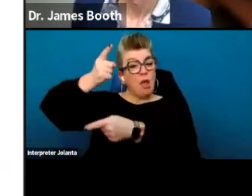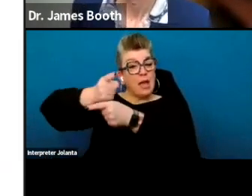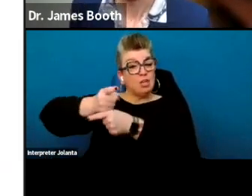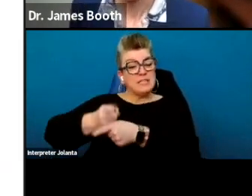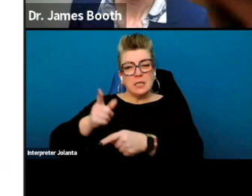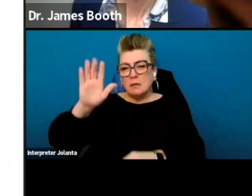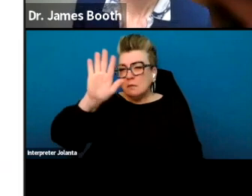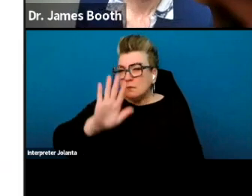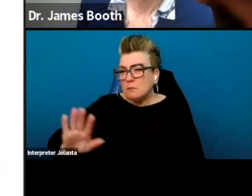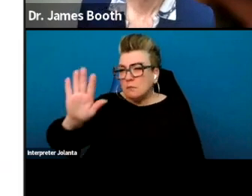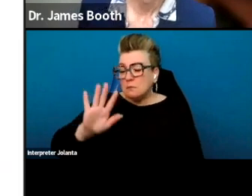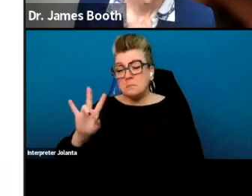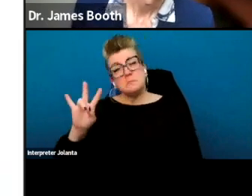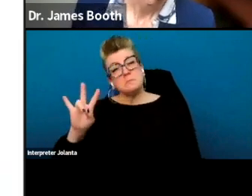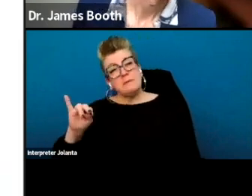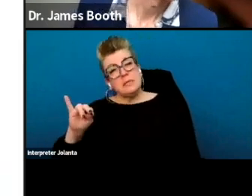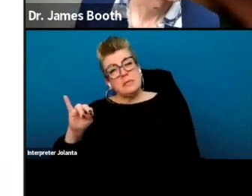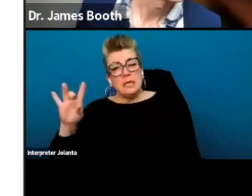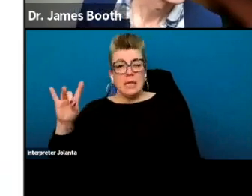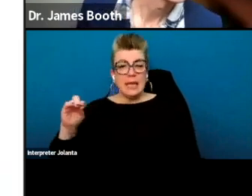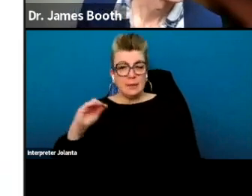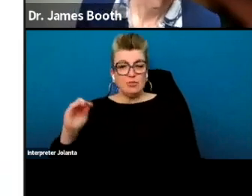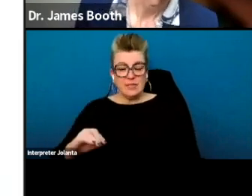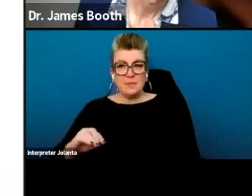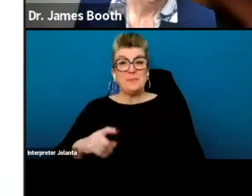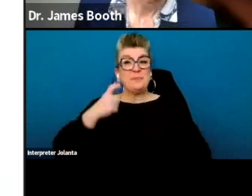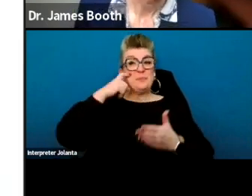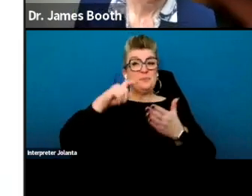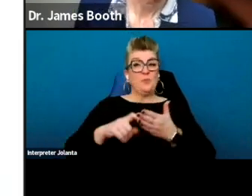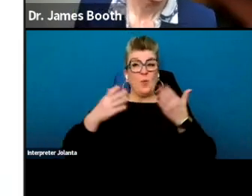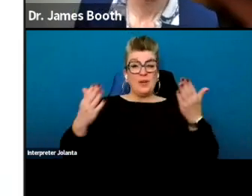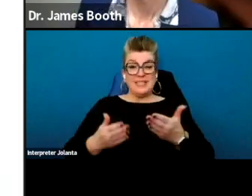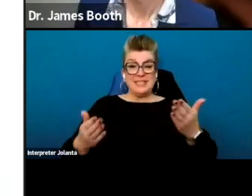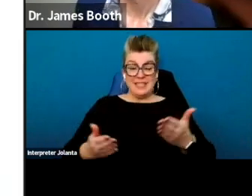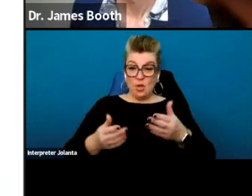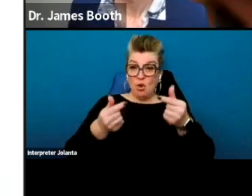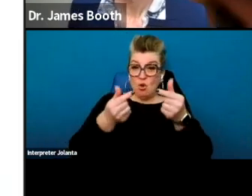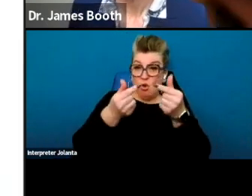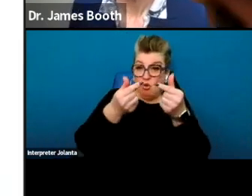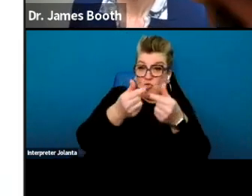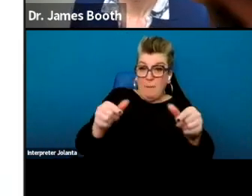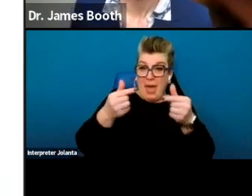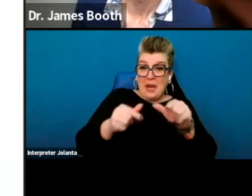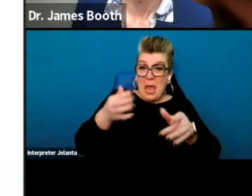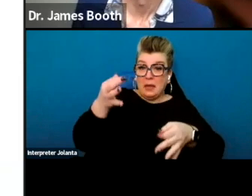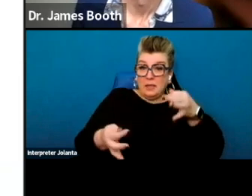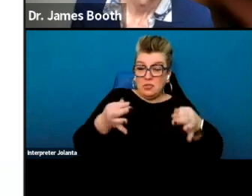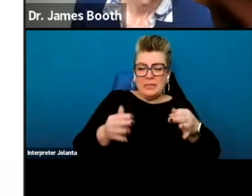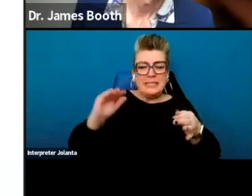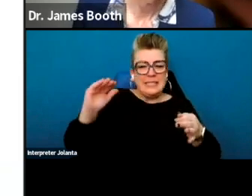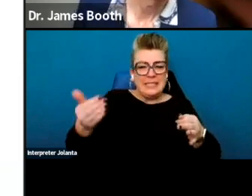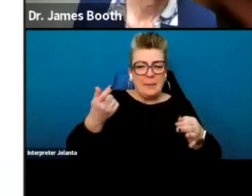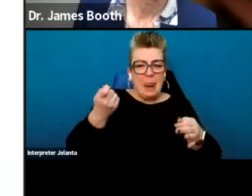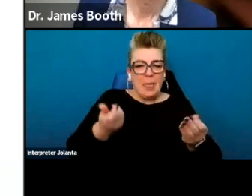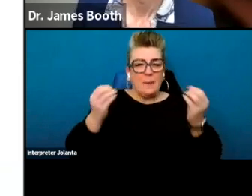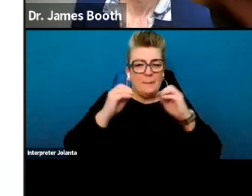70 to 80%. You can see here that the grammaticality judgment was a little more difficult